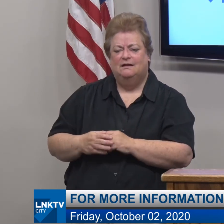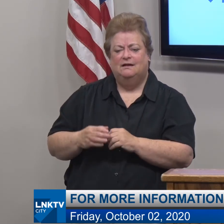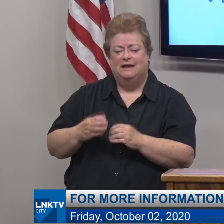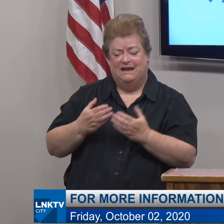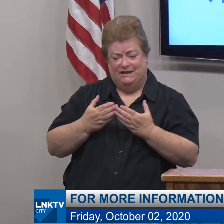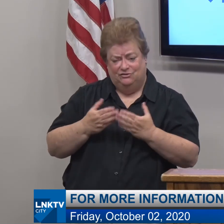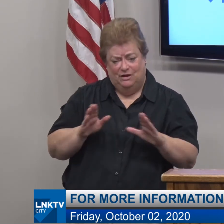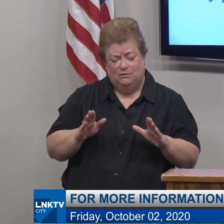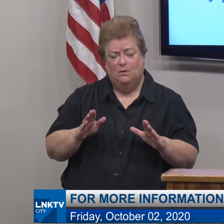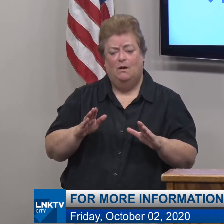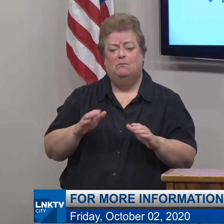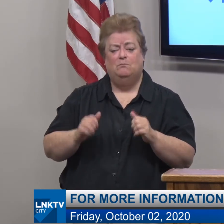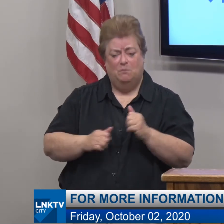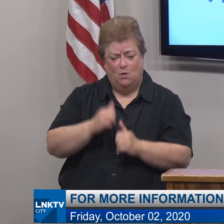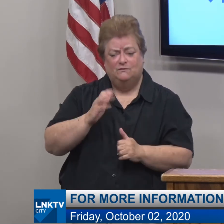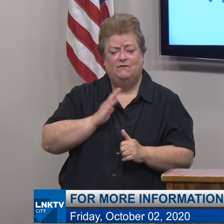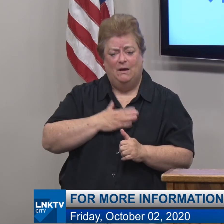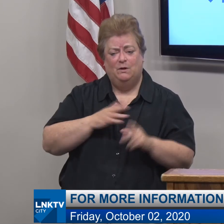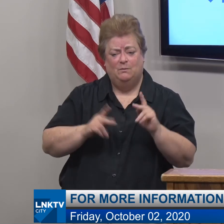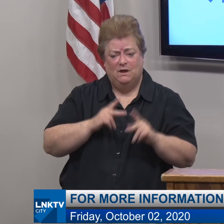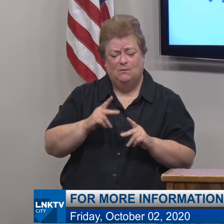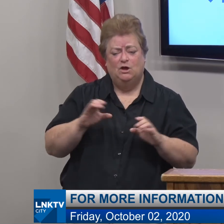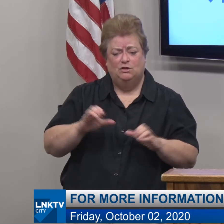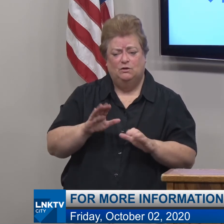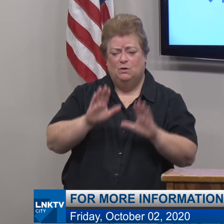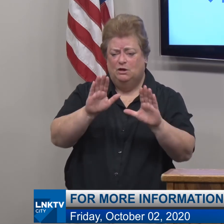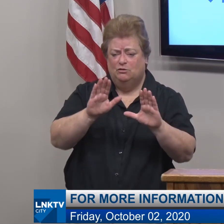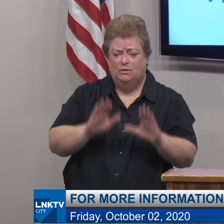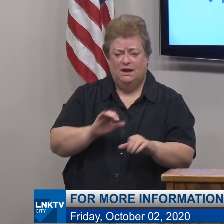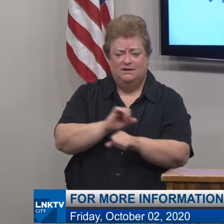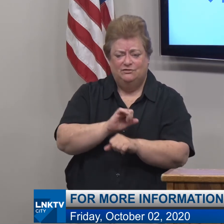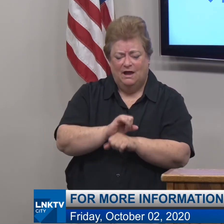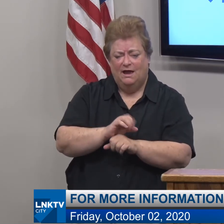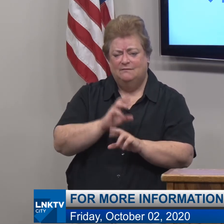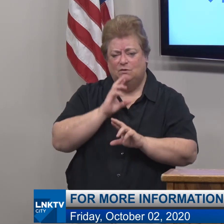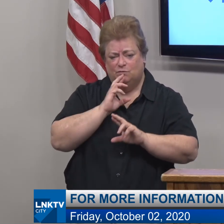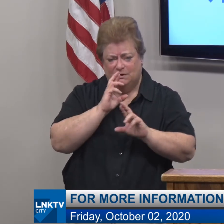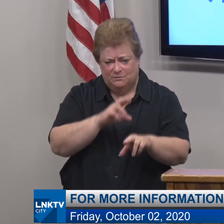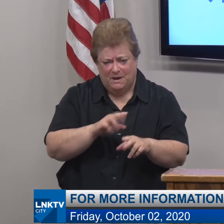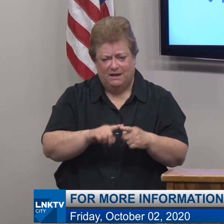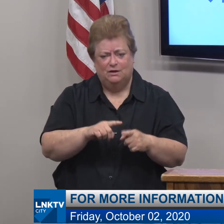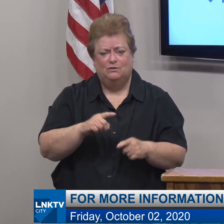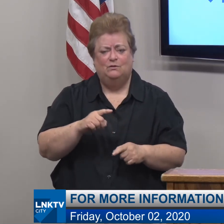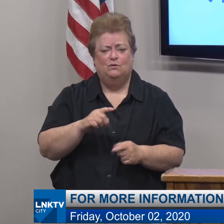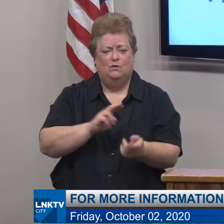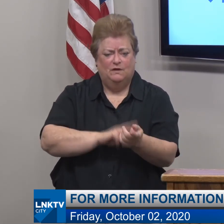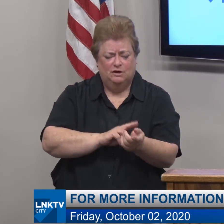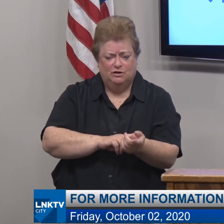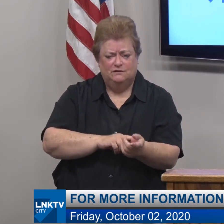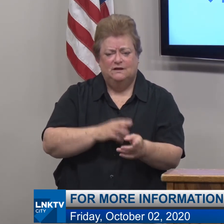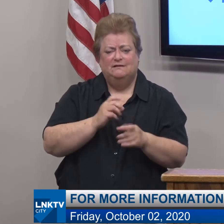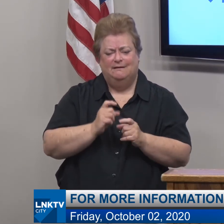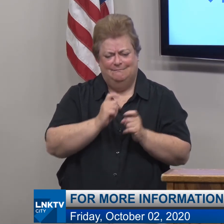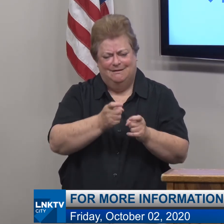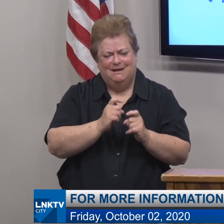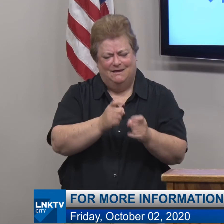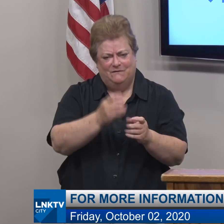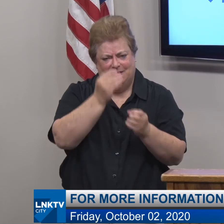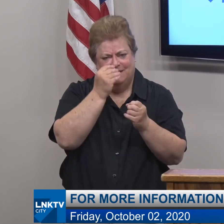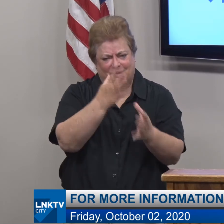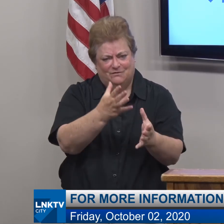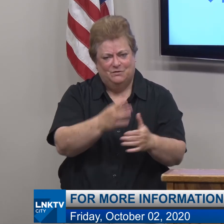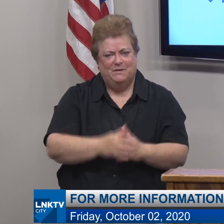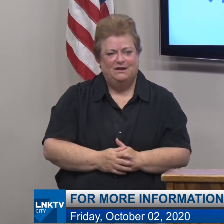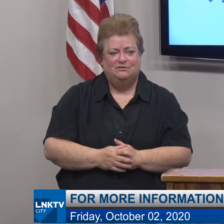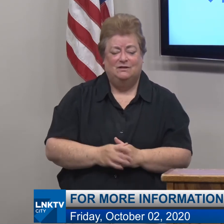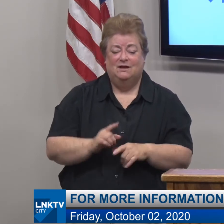community do a great job of responding to us and providing information, but it is